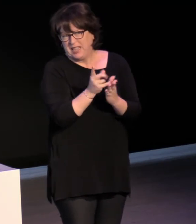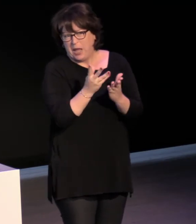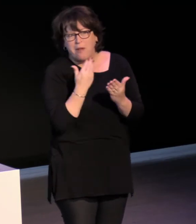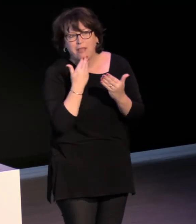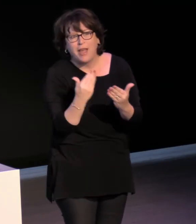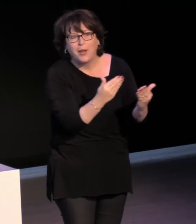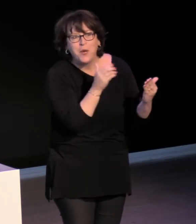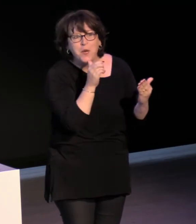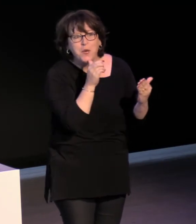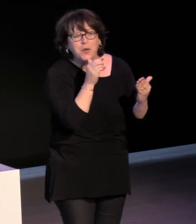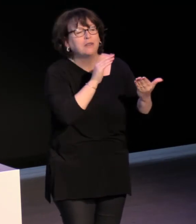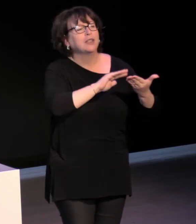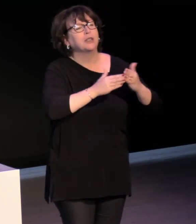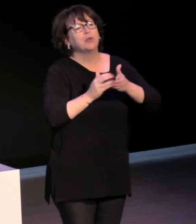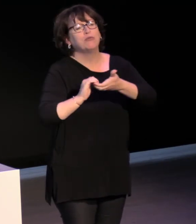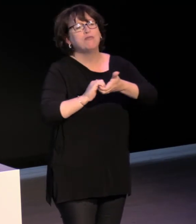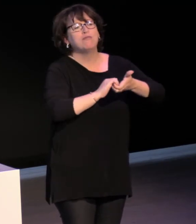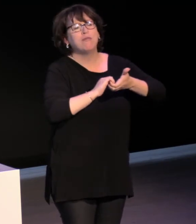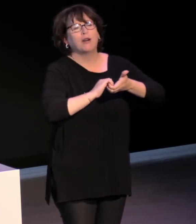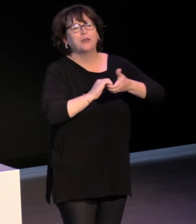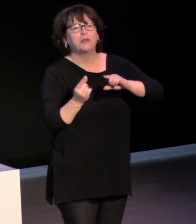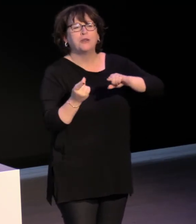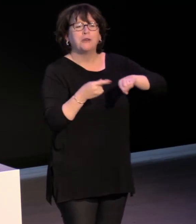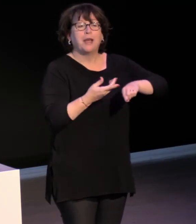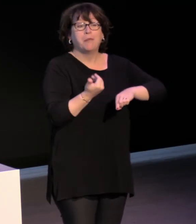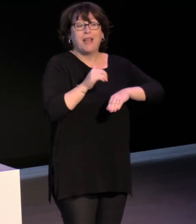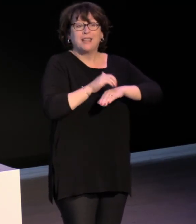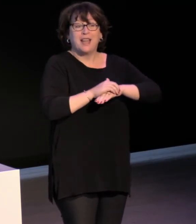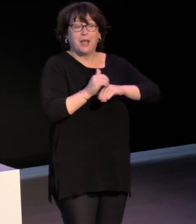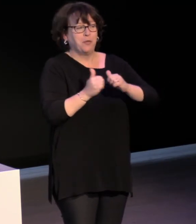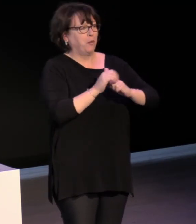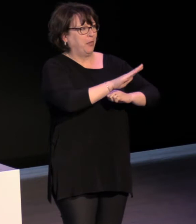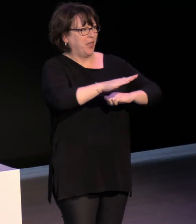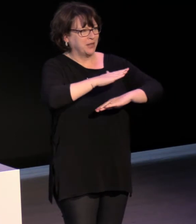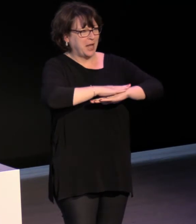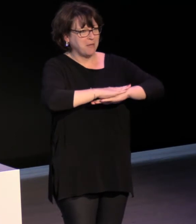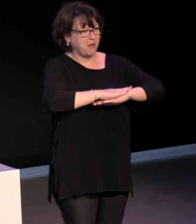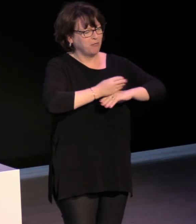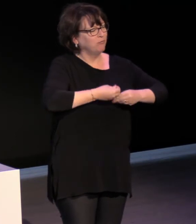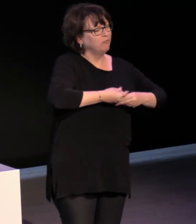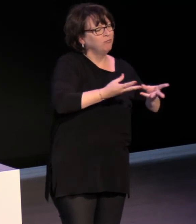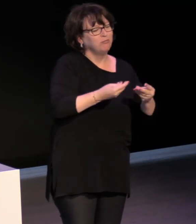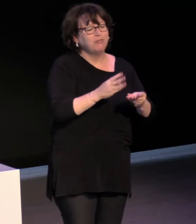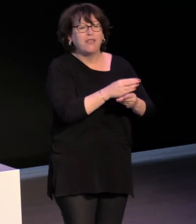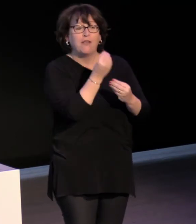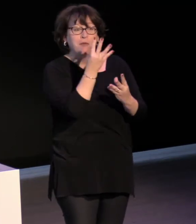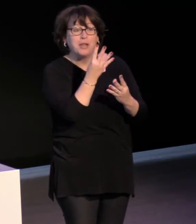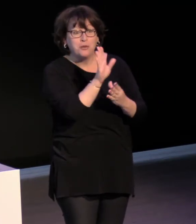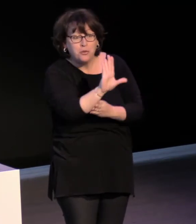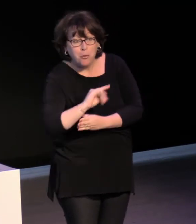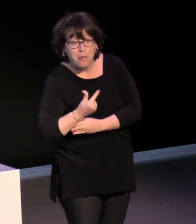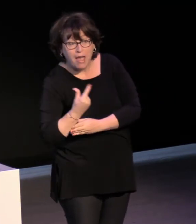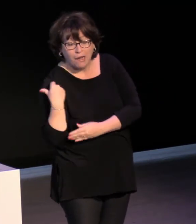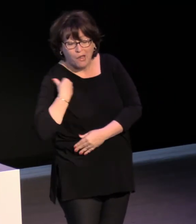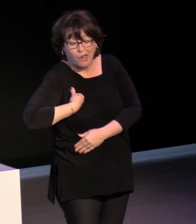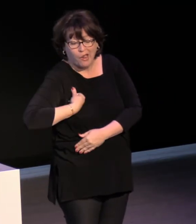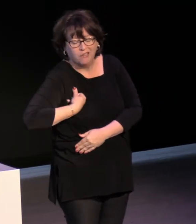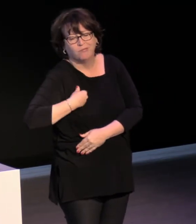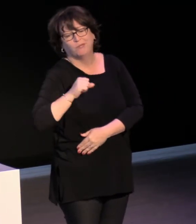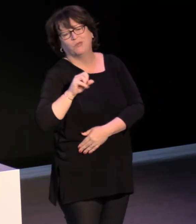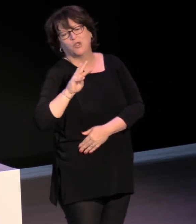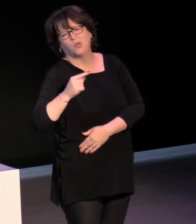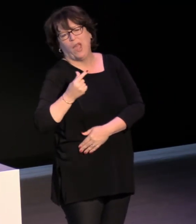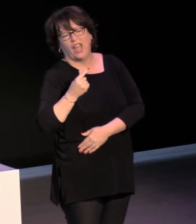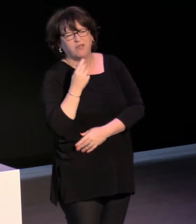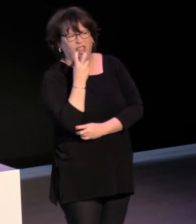all of our community partners who came out and tabled last night. Their beautiful information is in your swag bags. I say swag really funny. I learned